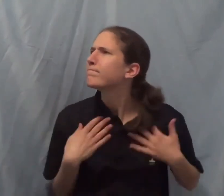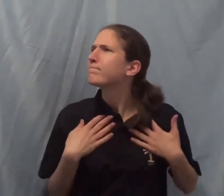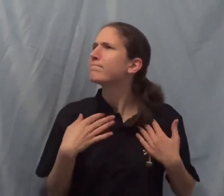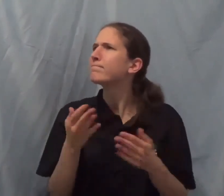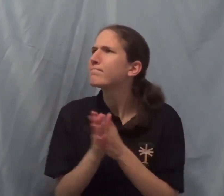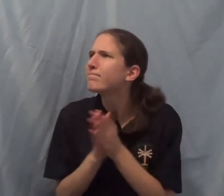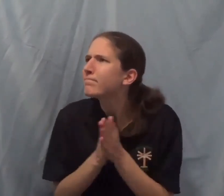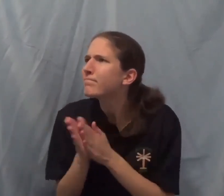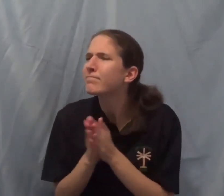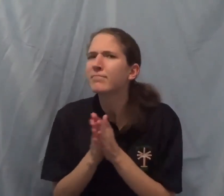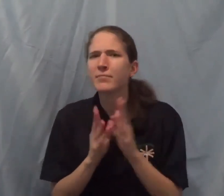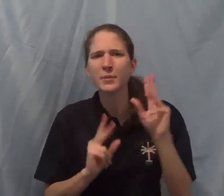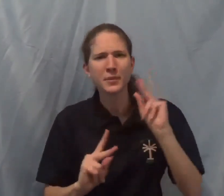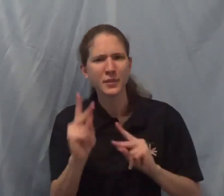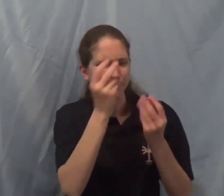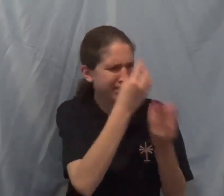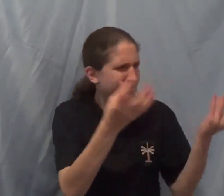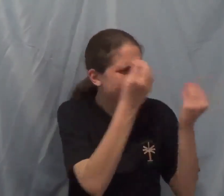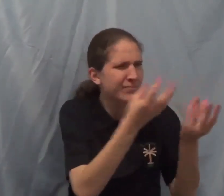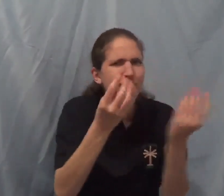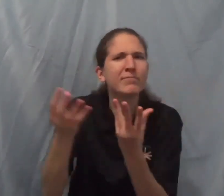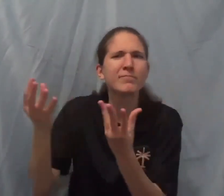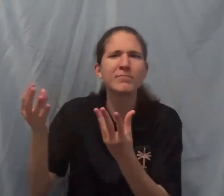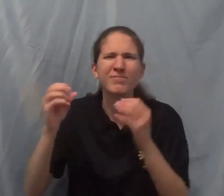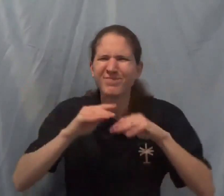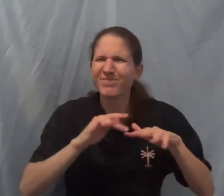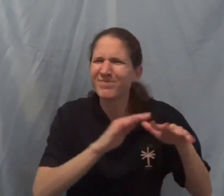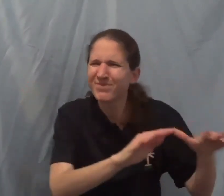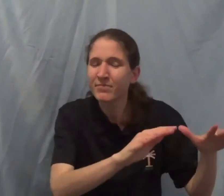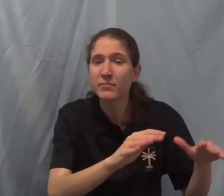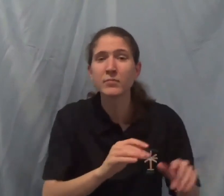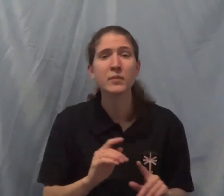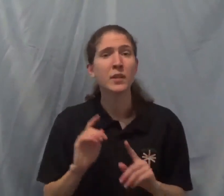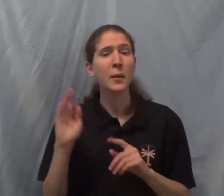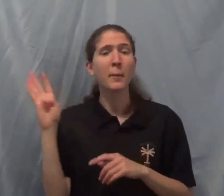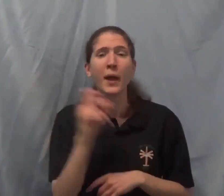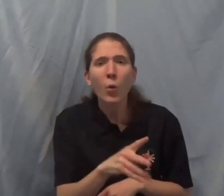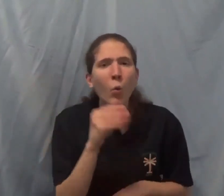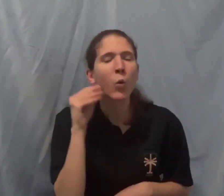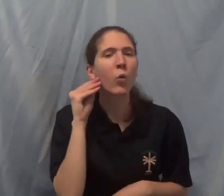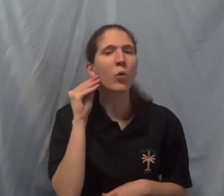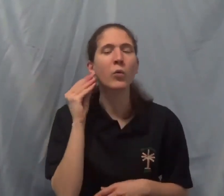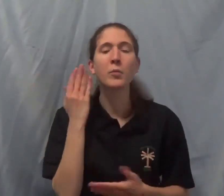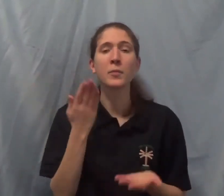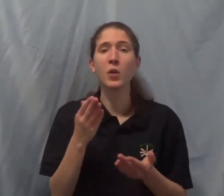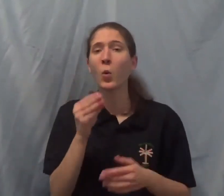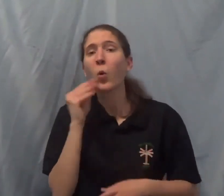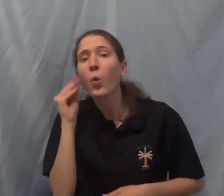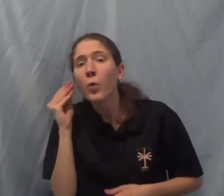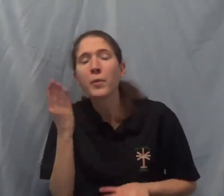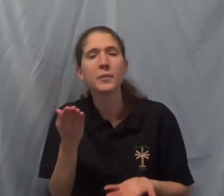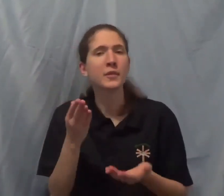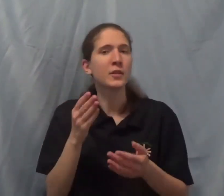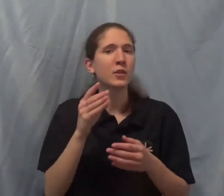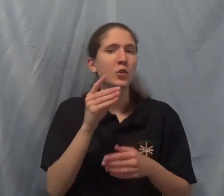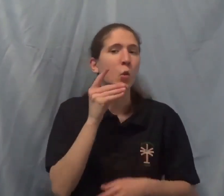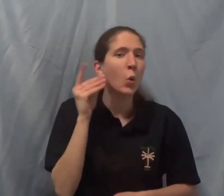Jerusalem, whether it's a dorm, whether it's a home, whether it's a workplace, and announce the resurrection by my witness. Mary is a key character in this